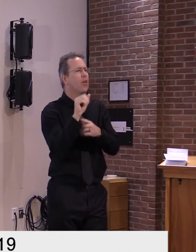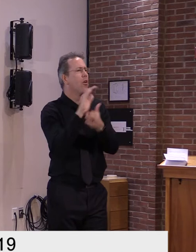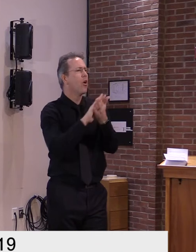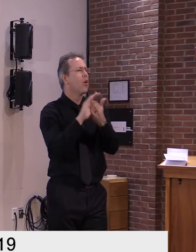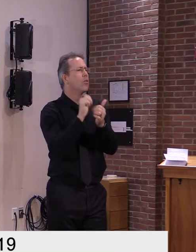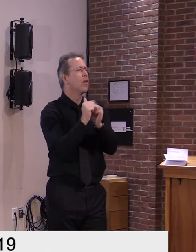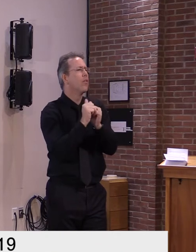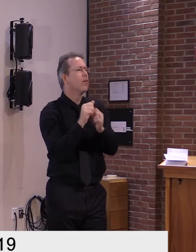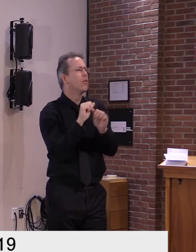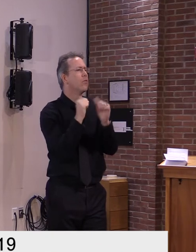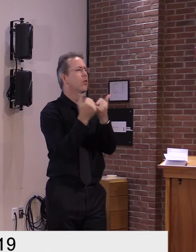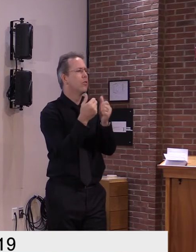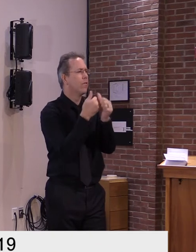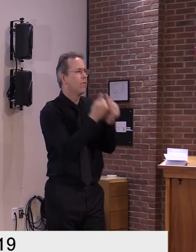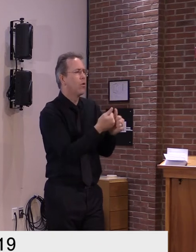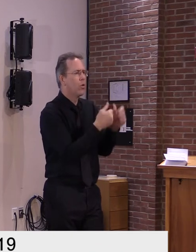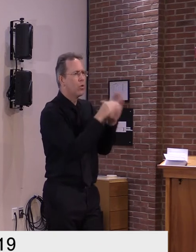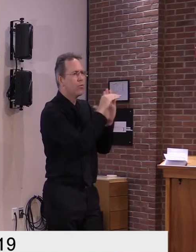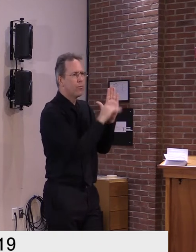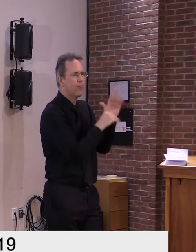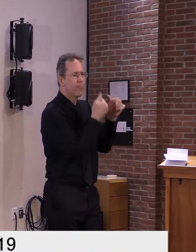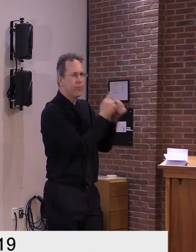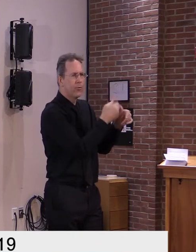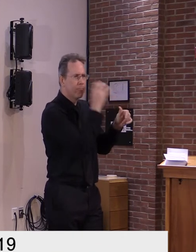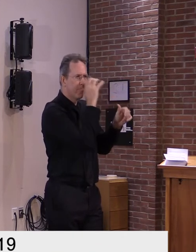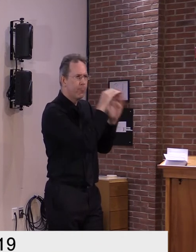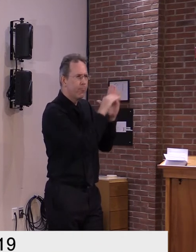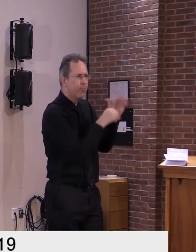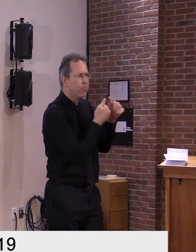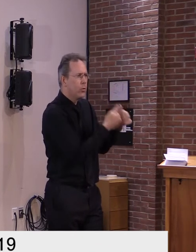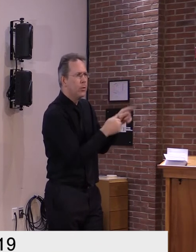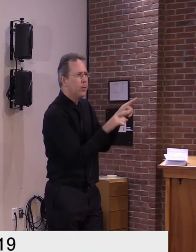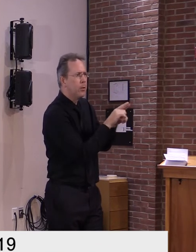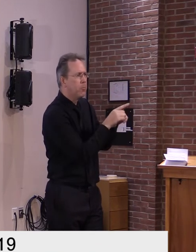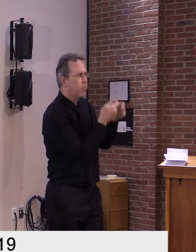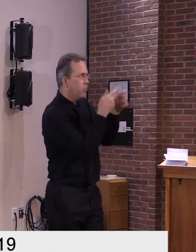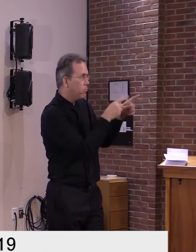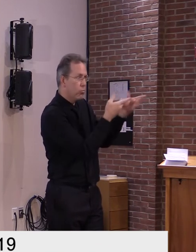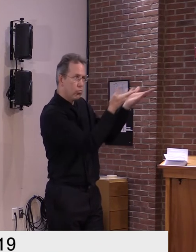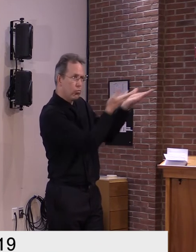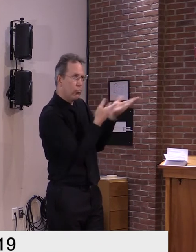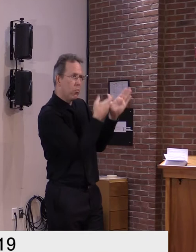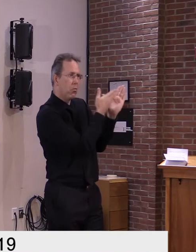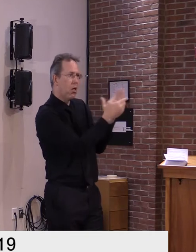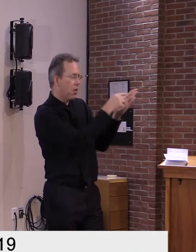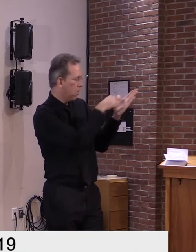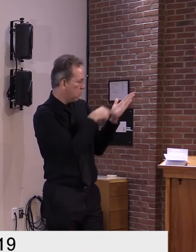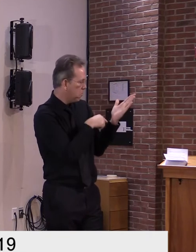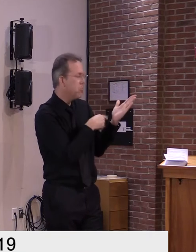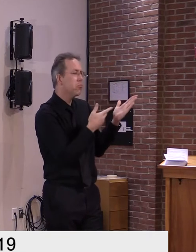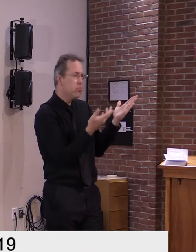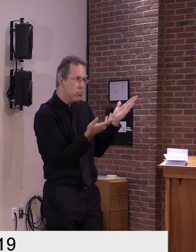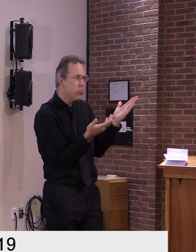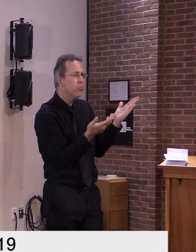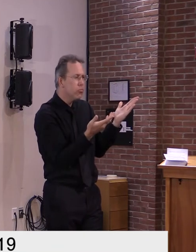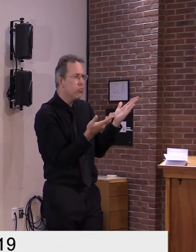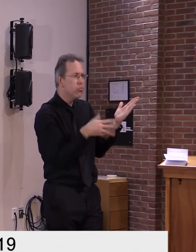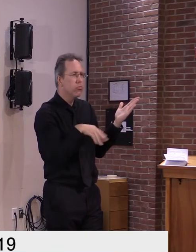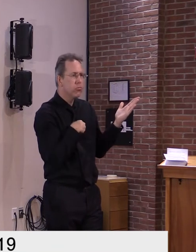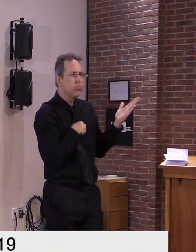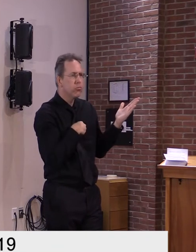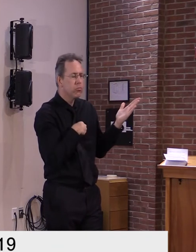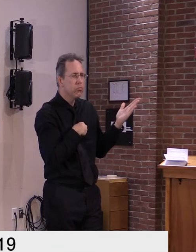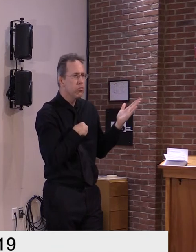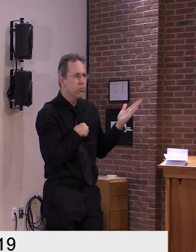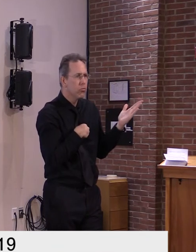submitted another plan to our agency that was reviewed by the Department of Health and our agency to ensure that it meets the spirit of